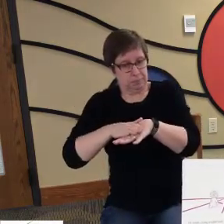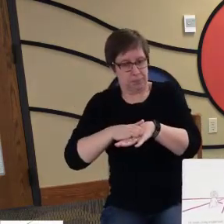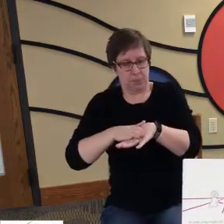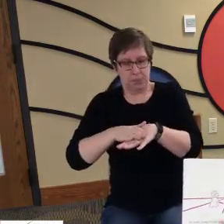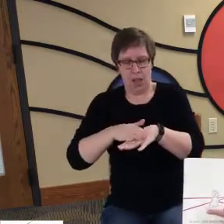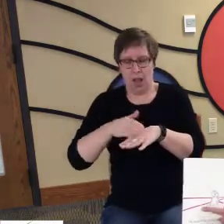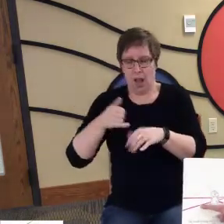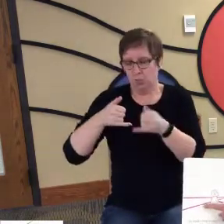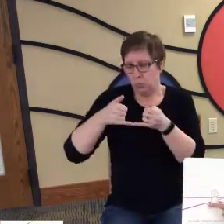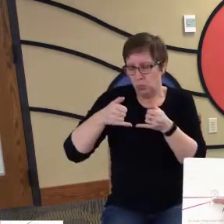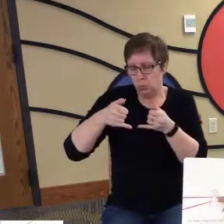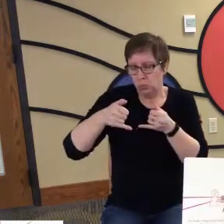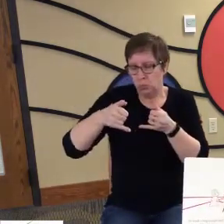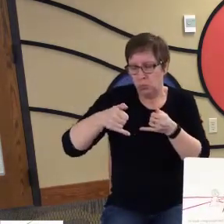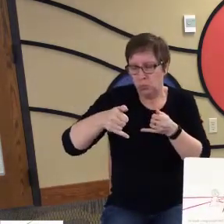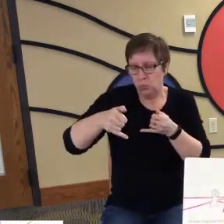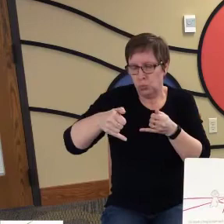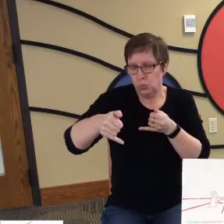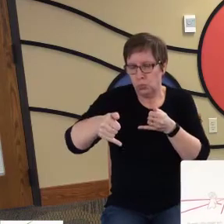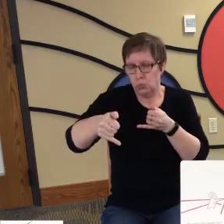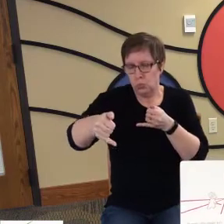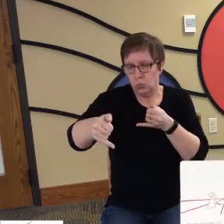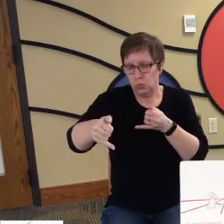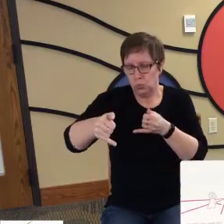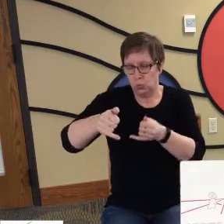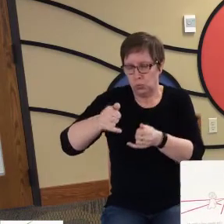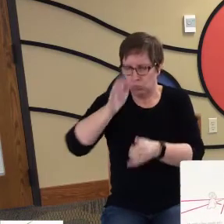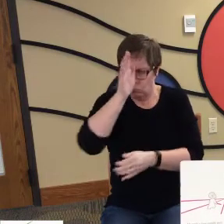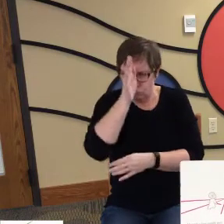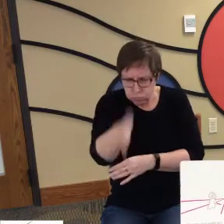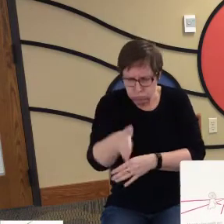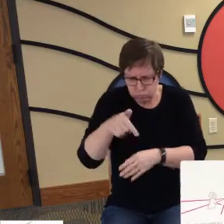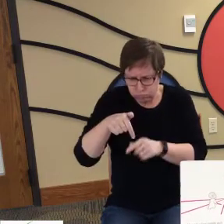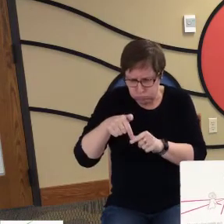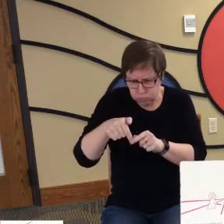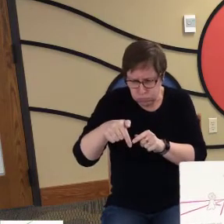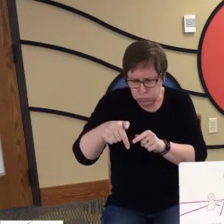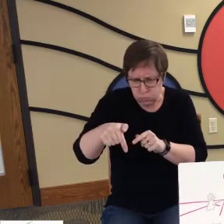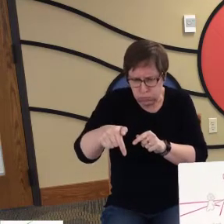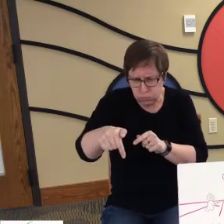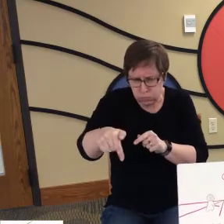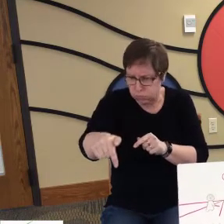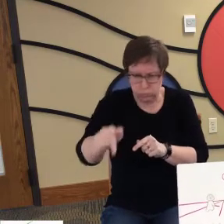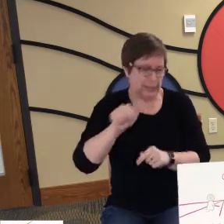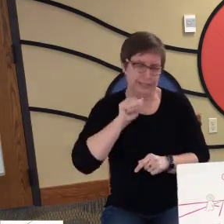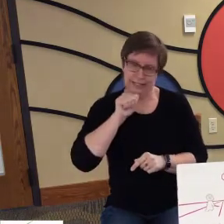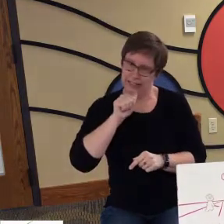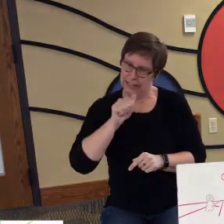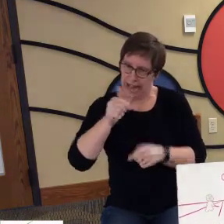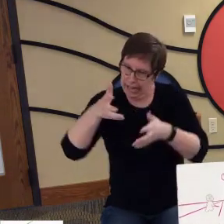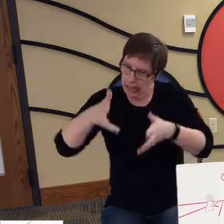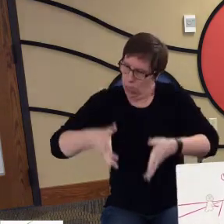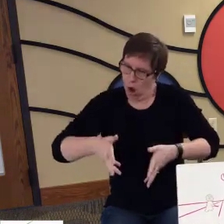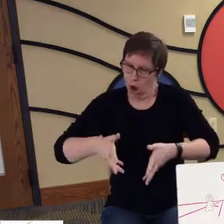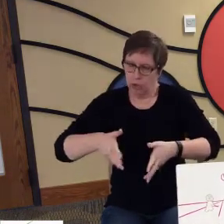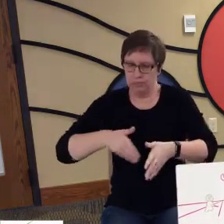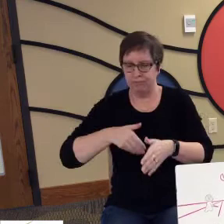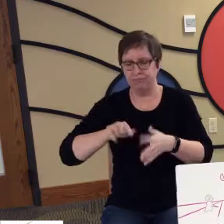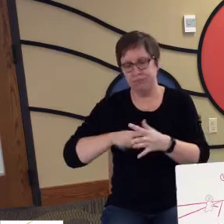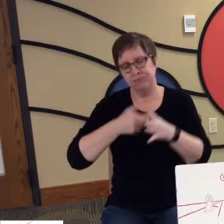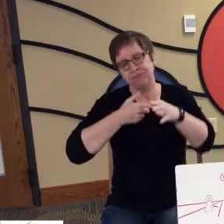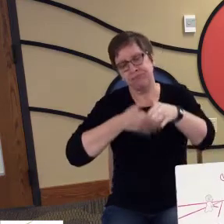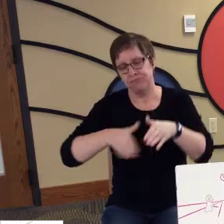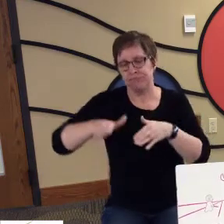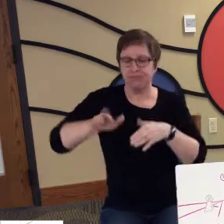He made a long, straight path so he wouldn't get lost, and he set off on his